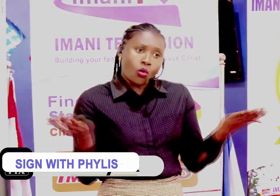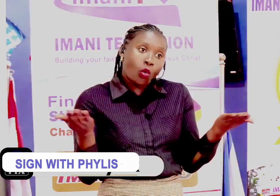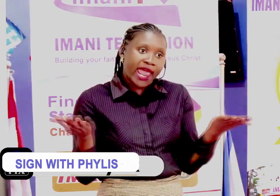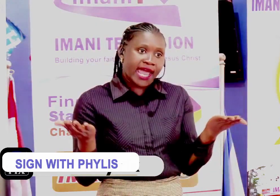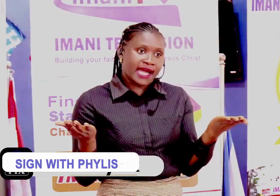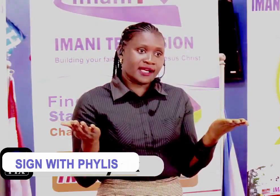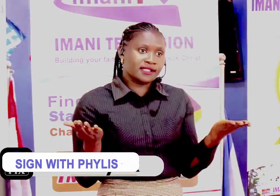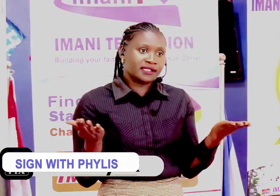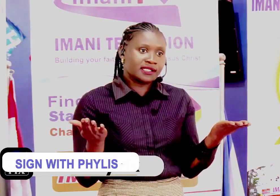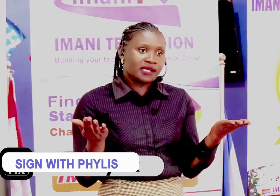where